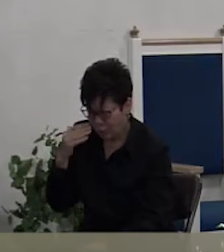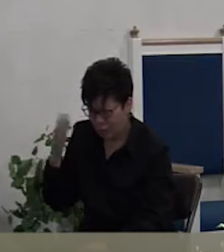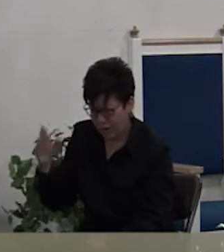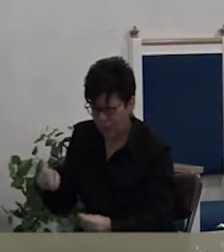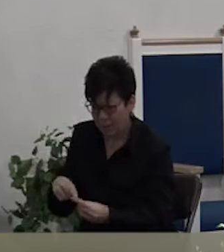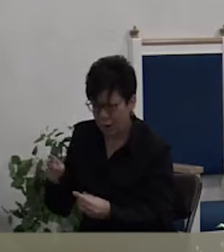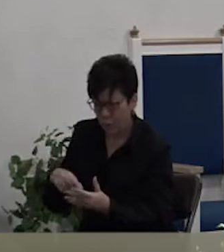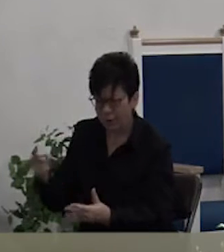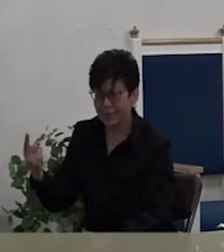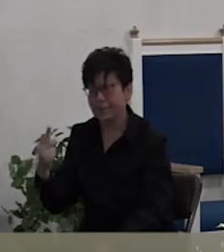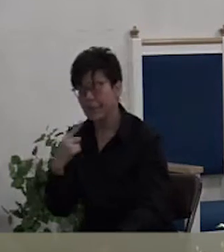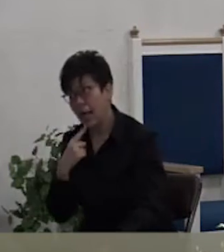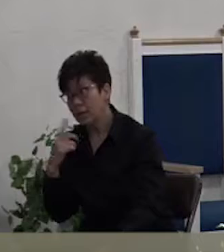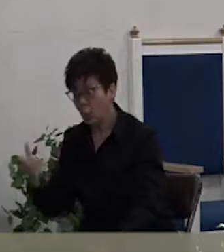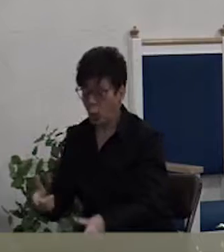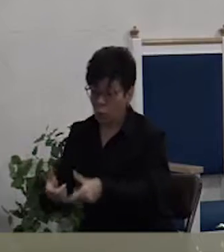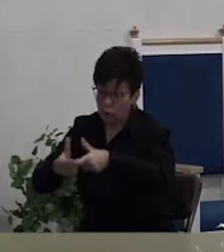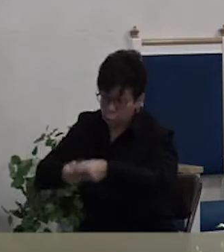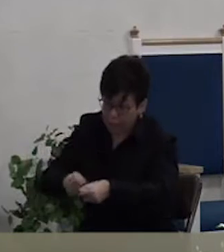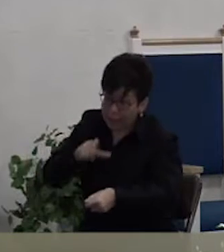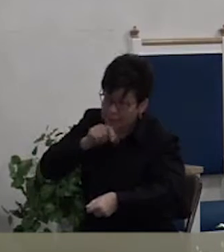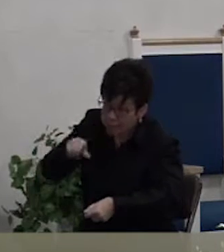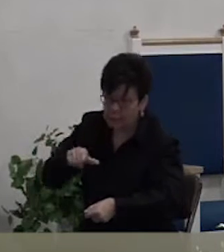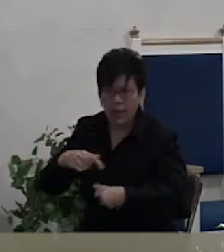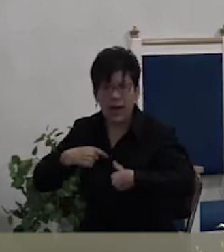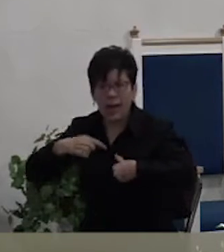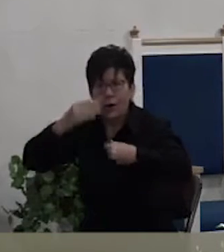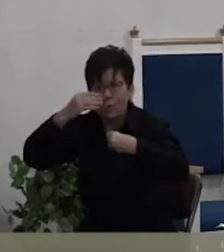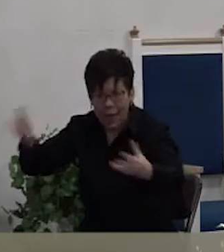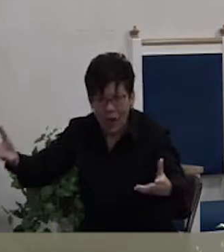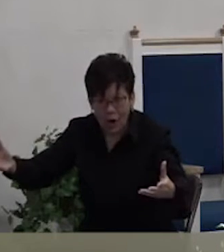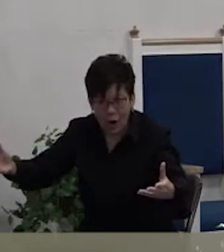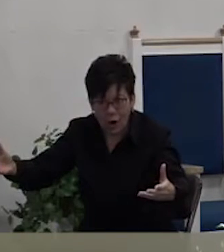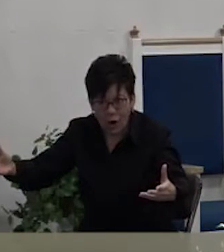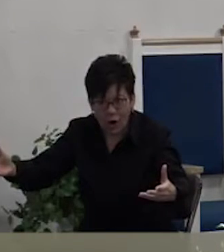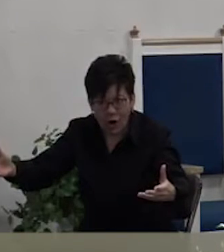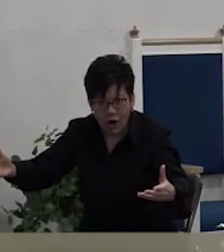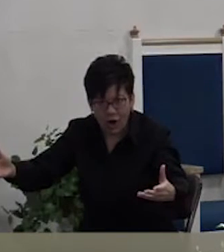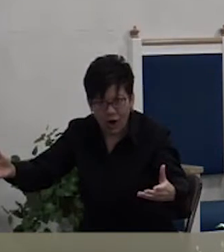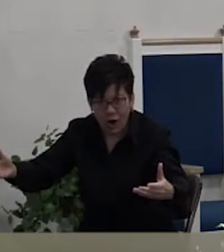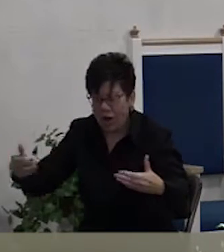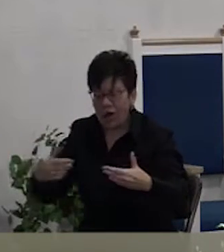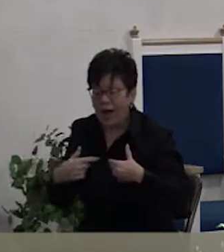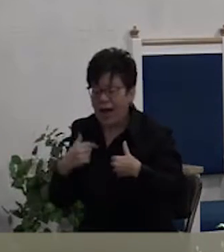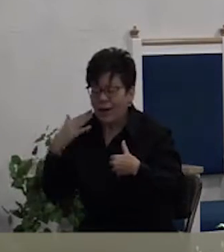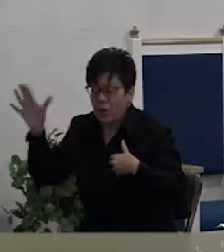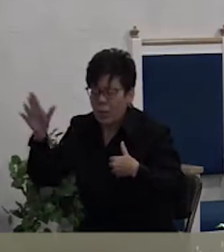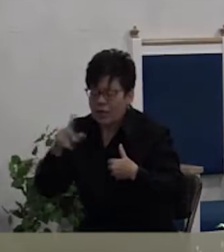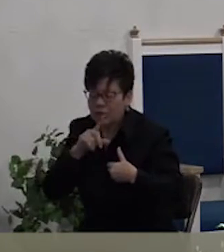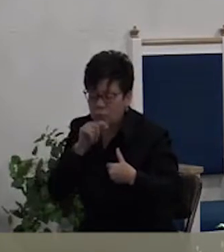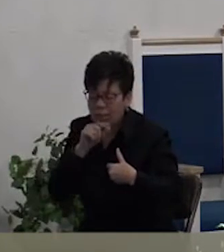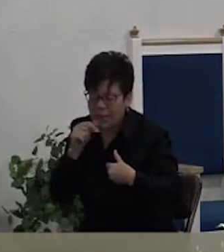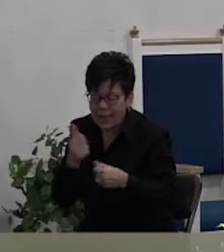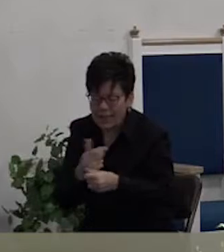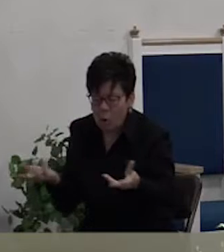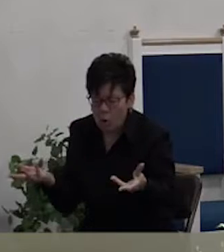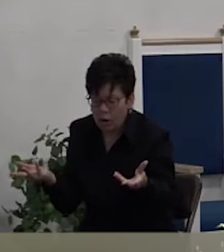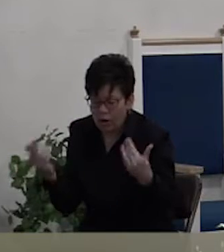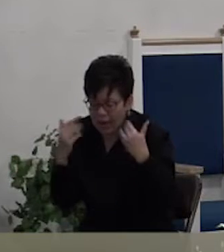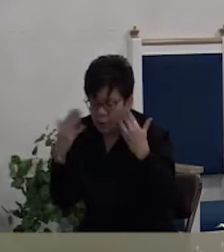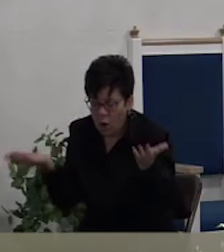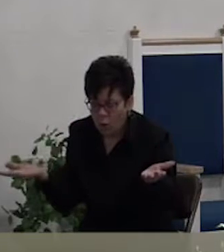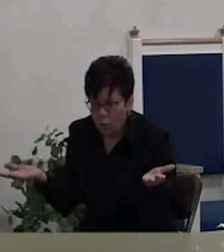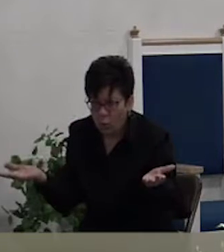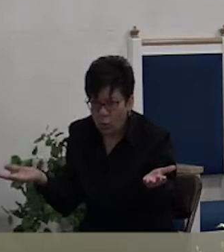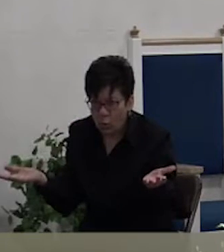about what he says or tweets or anything like that. It don't matter to me. I don't even know what he's tweeting anymore.